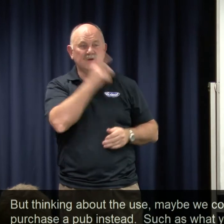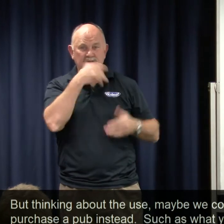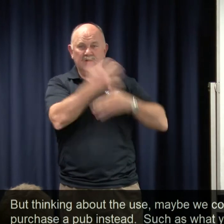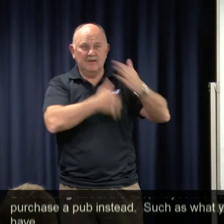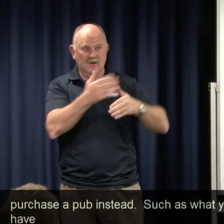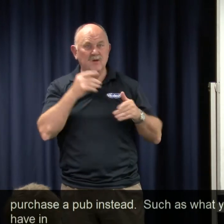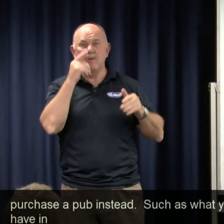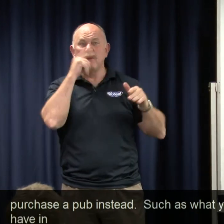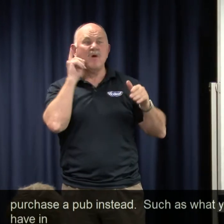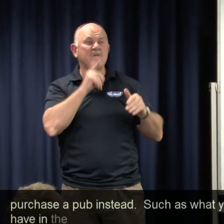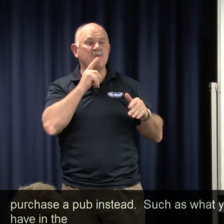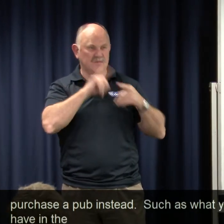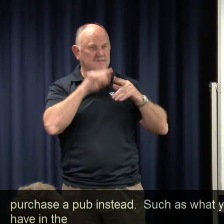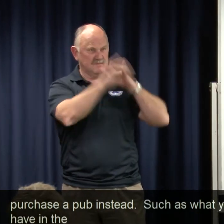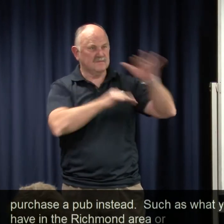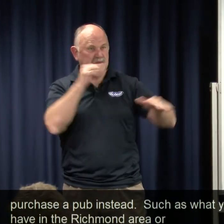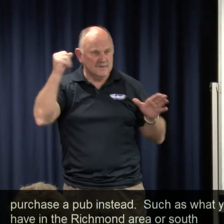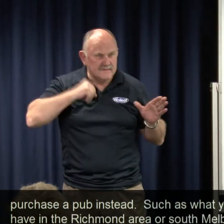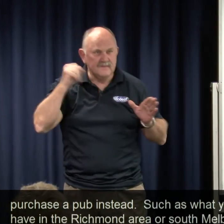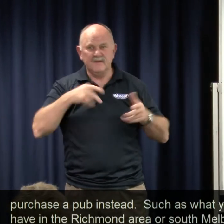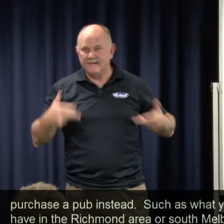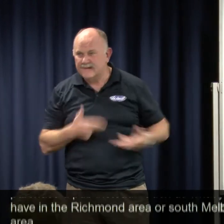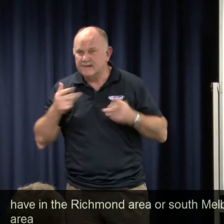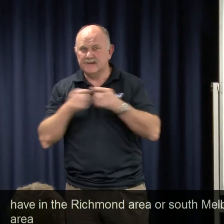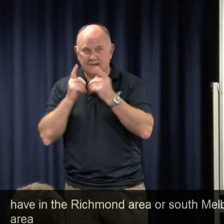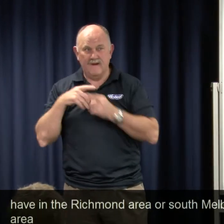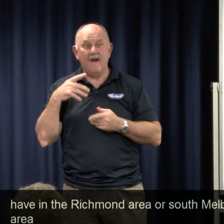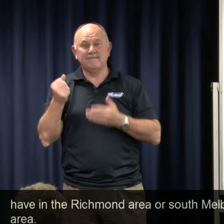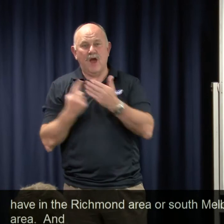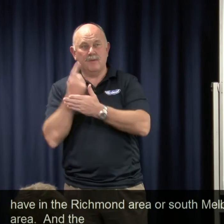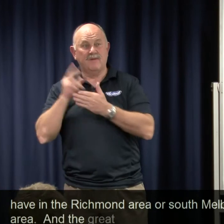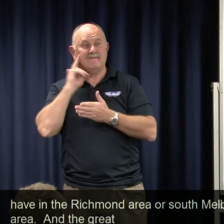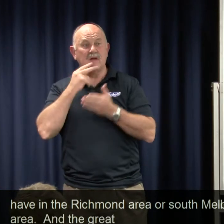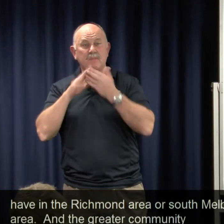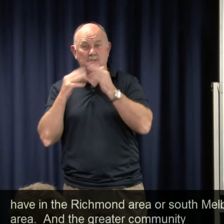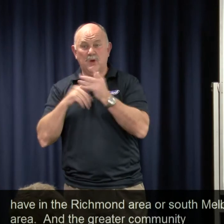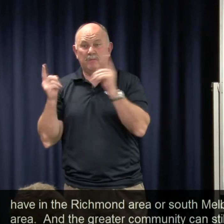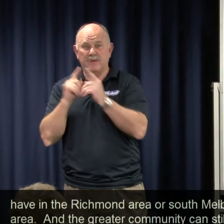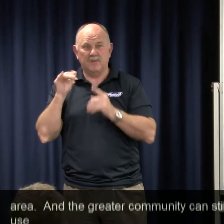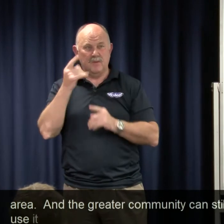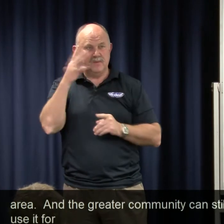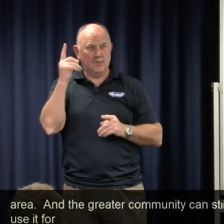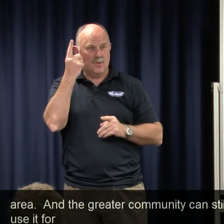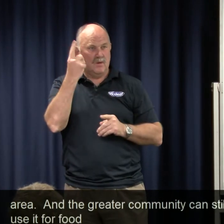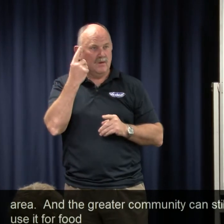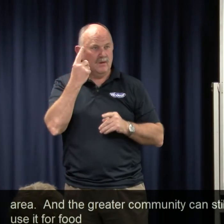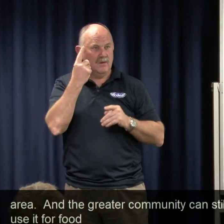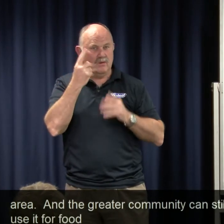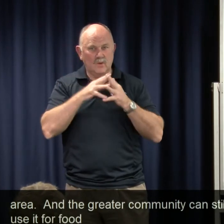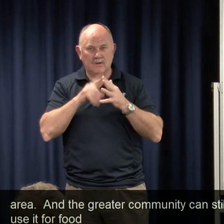South Melbourne area. And the greater community can still use it for food and beverage purposes, but it's still somewhere the